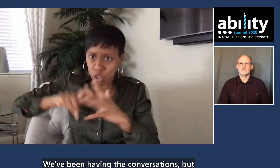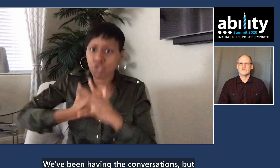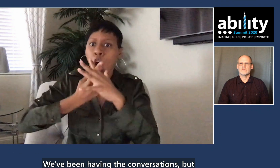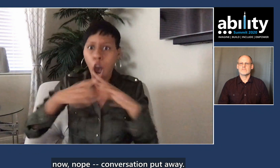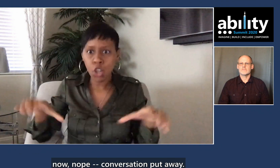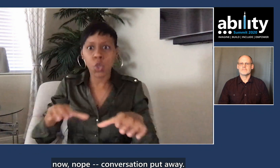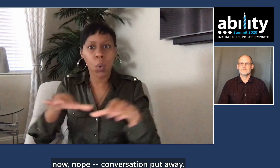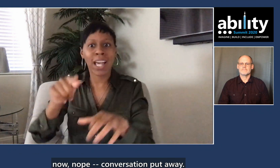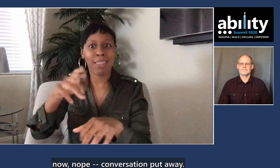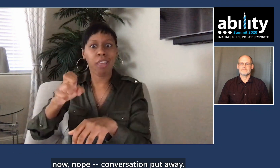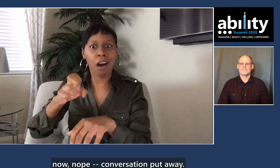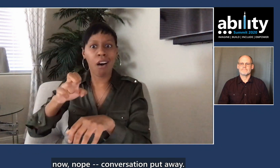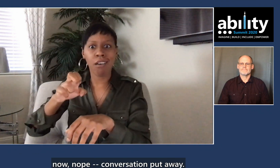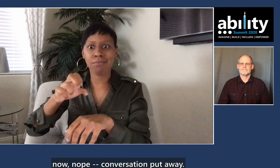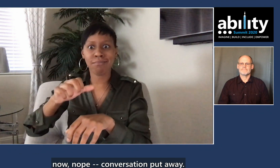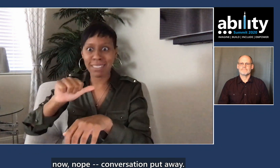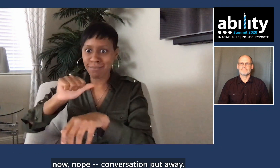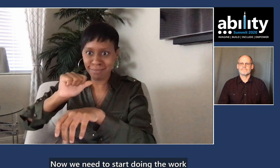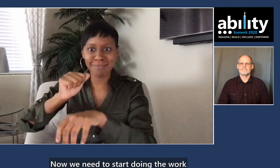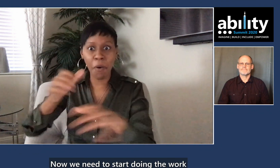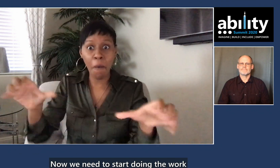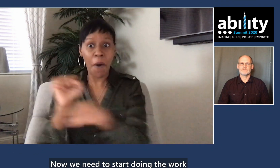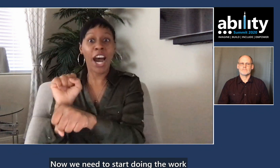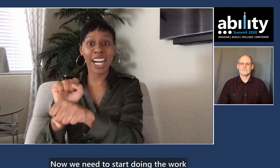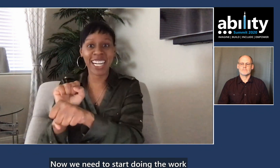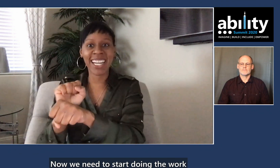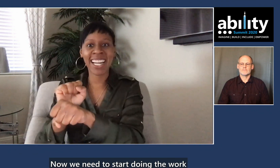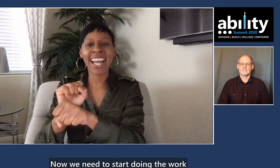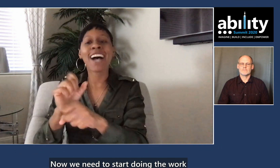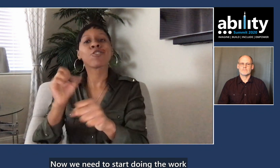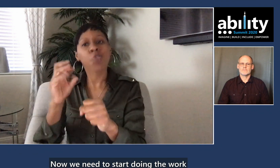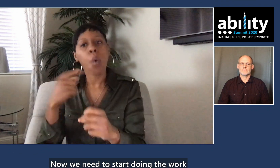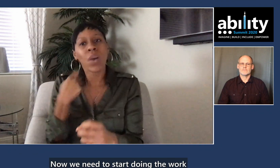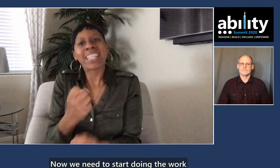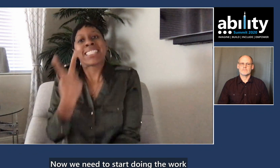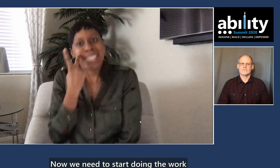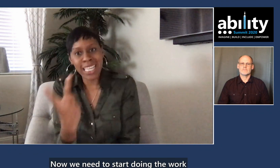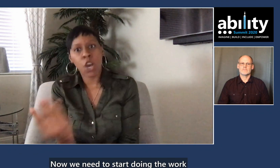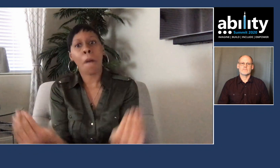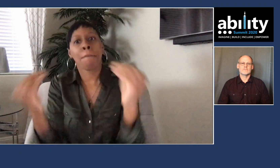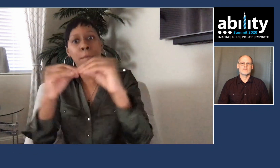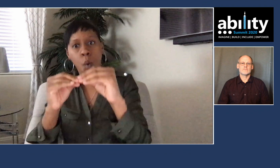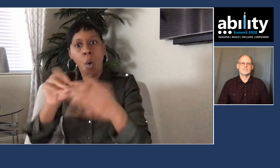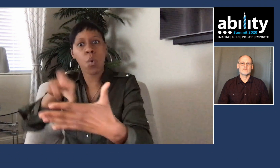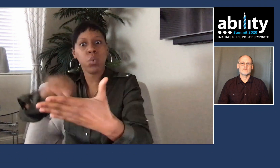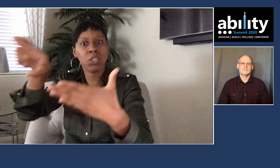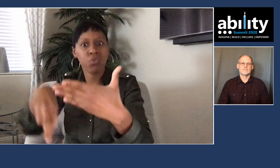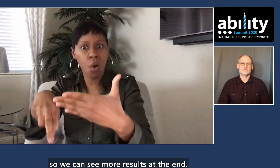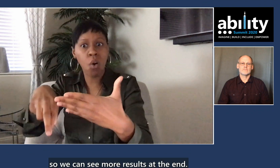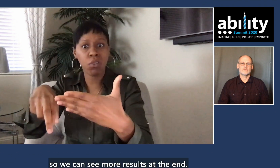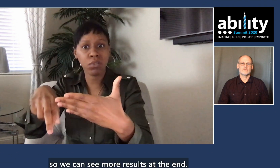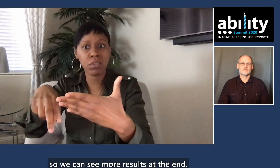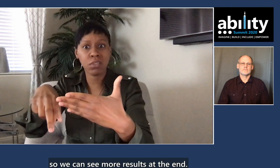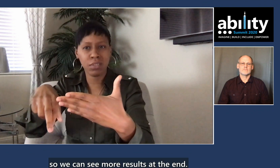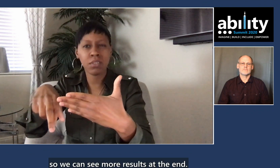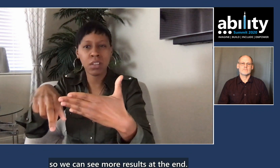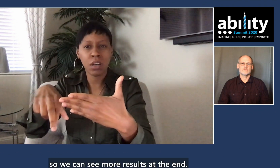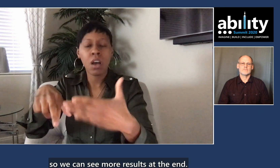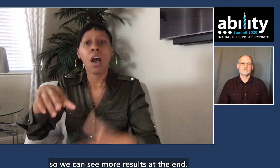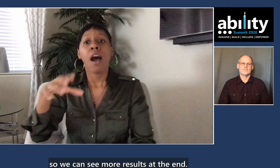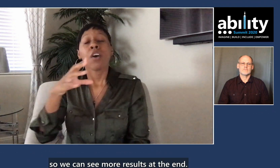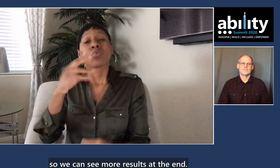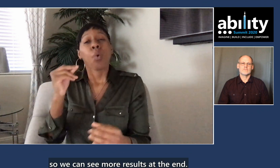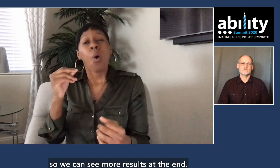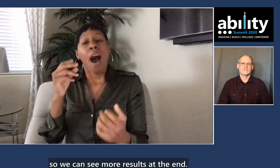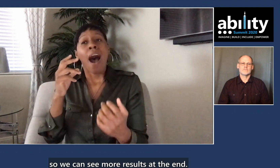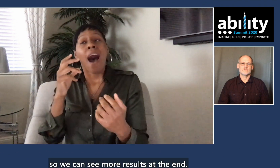nope, conversation put away. Now we need to start doing the work so we can see more results